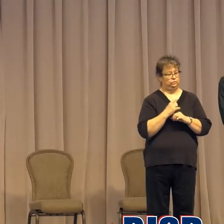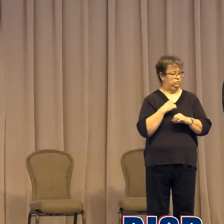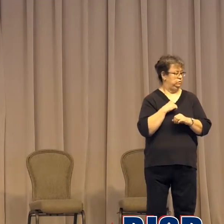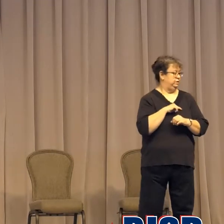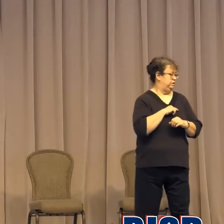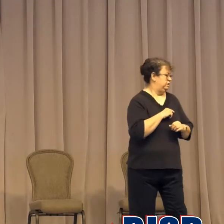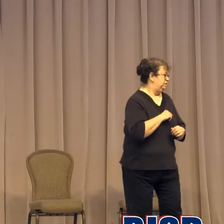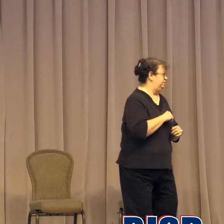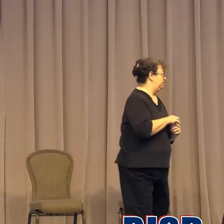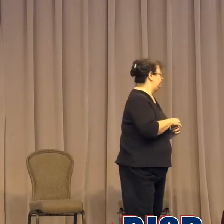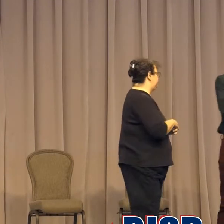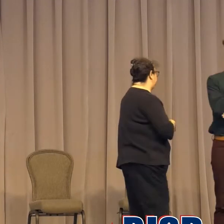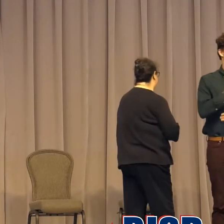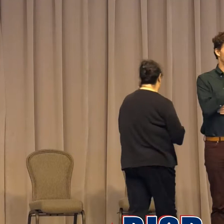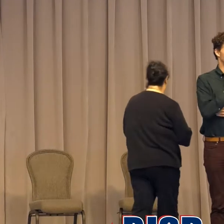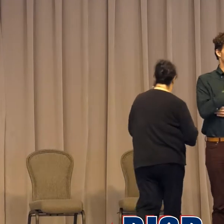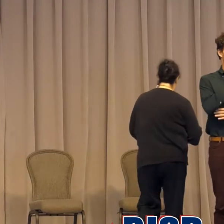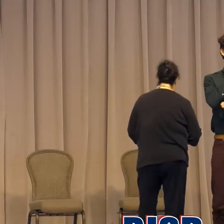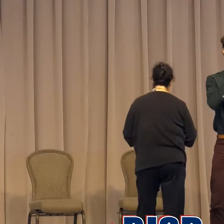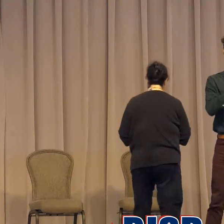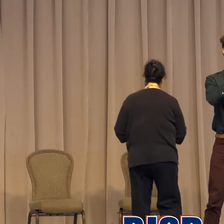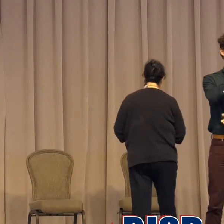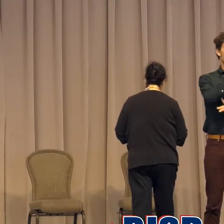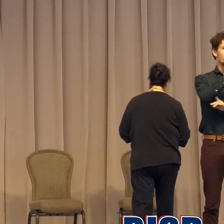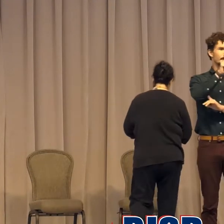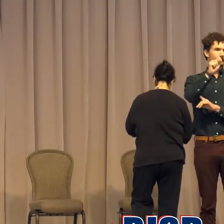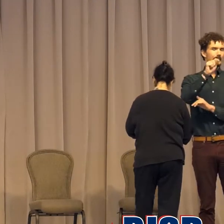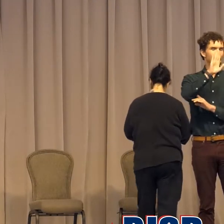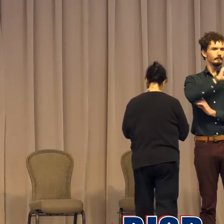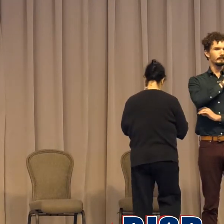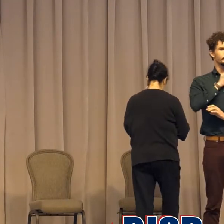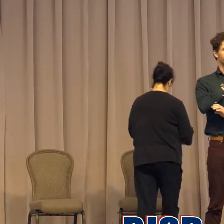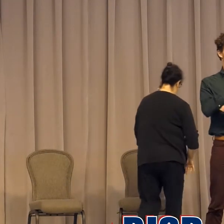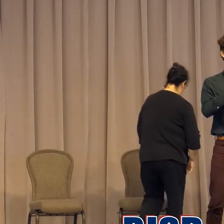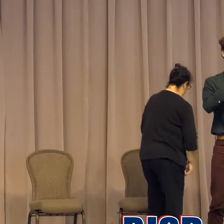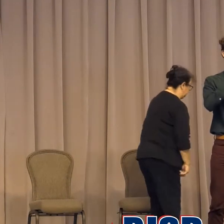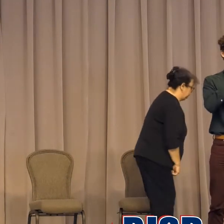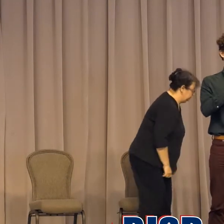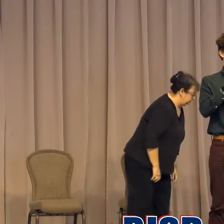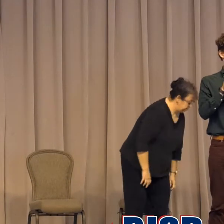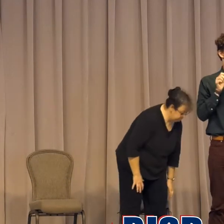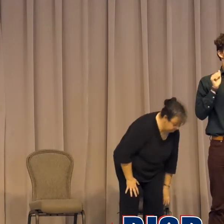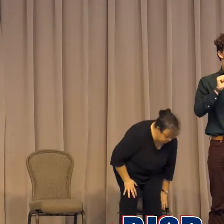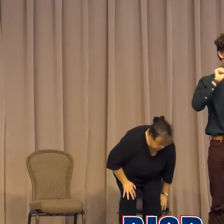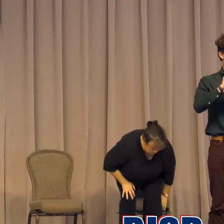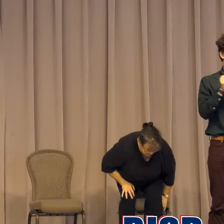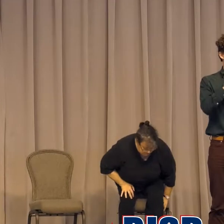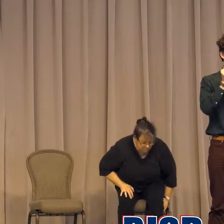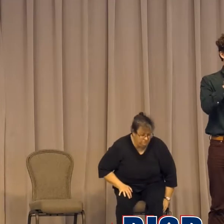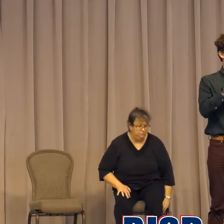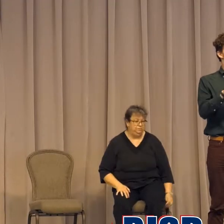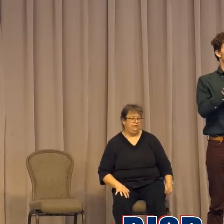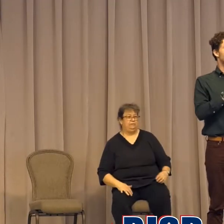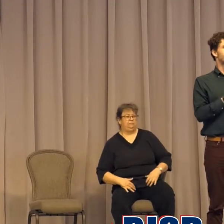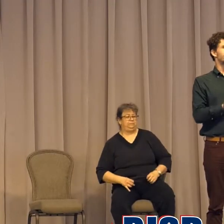We're very appreciative to Speaker Bonnen and his staff for how closely they worked with us, and especially our Chief Financial